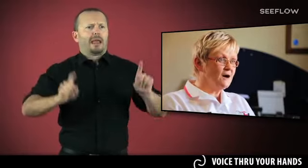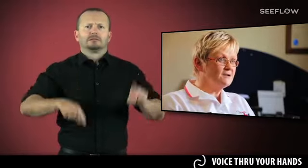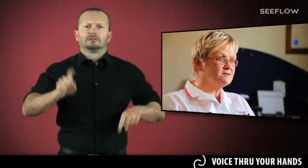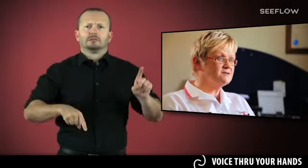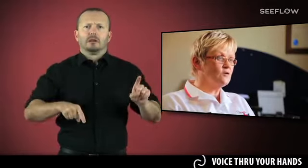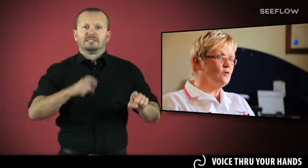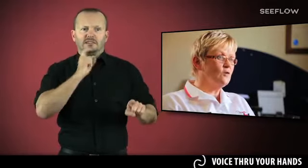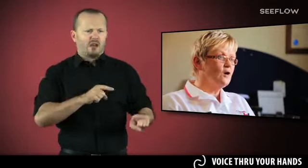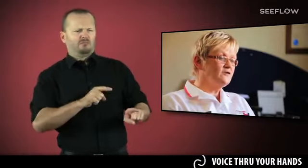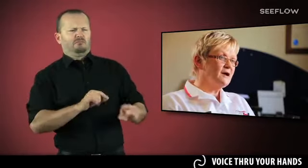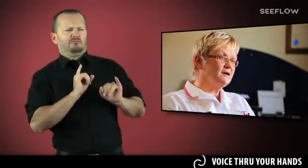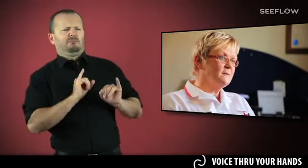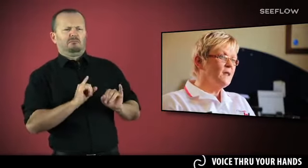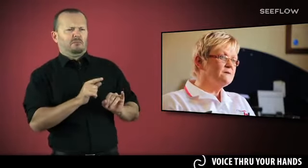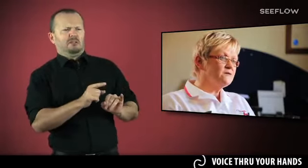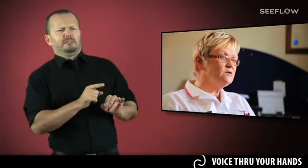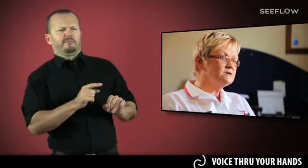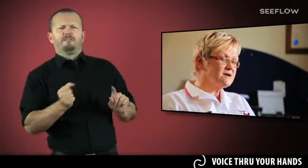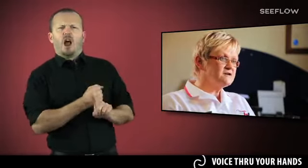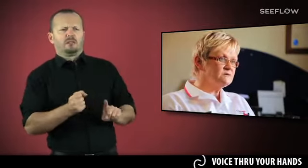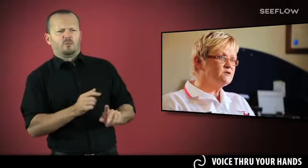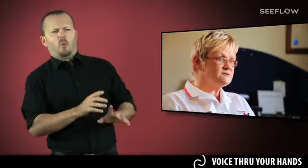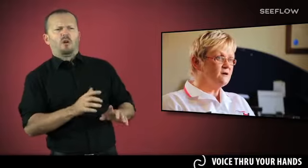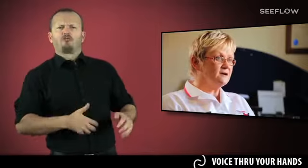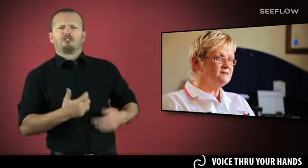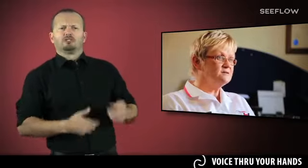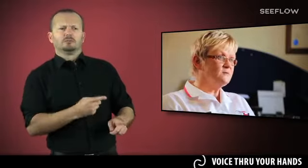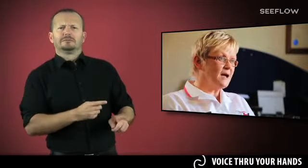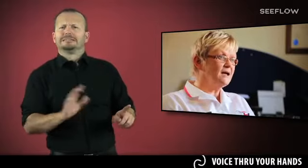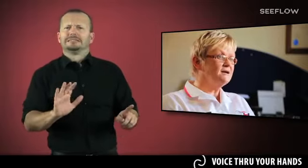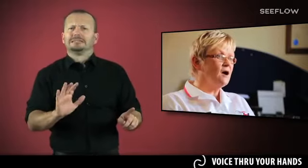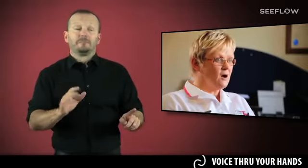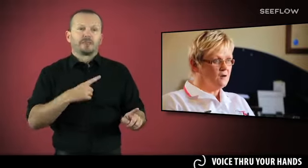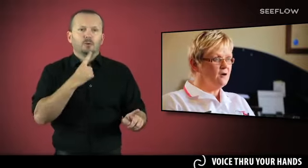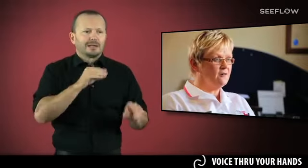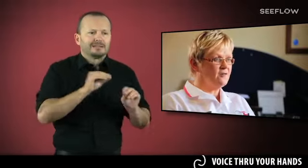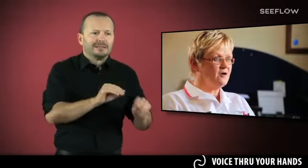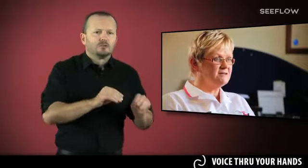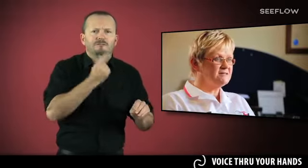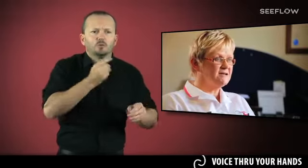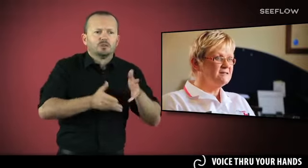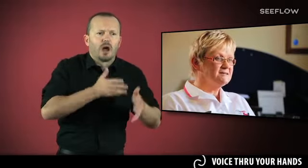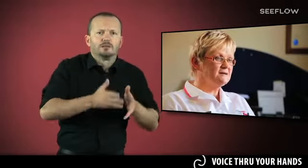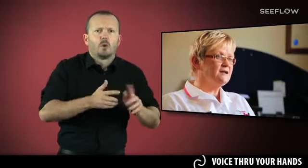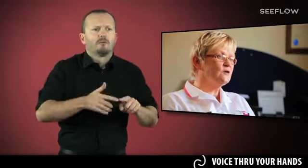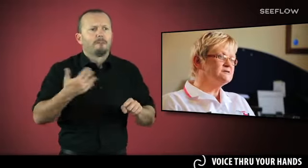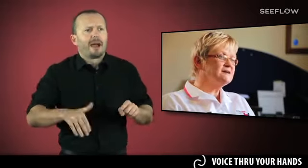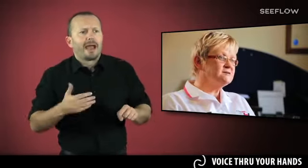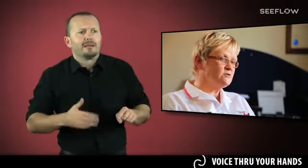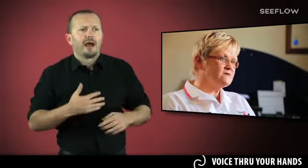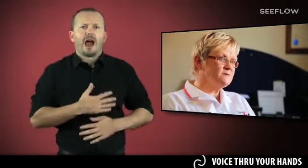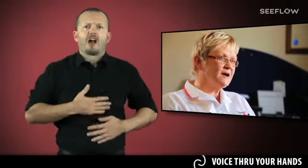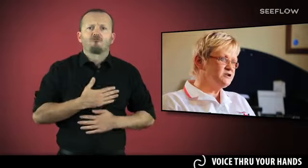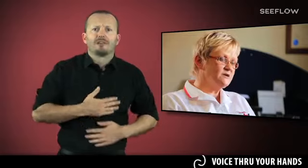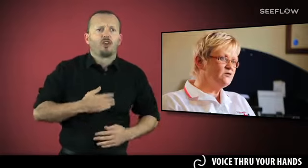or violence or threatening. But if you can teach them a few signs of pain, hunger, thirst, then suddenly they're not seen as